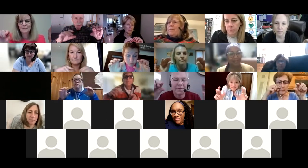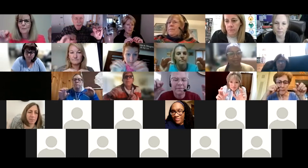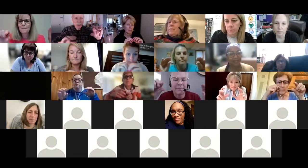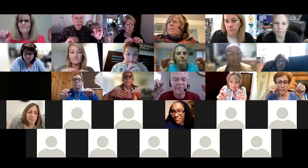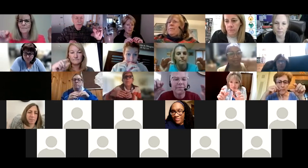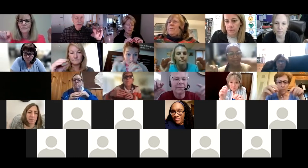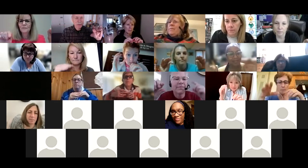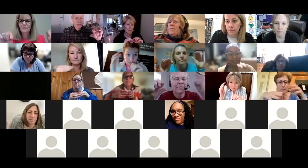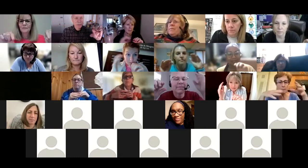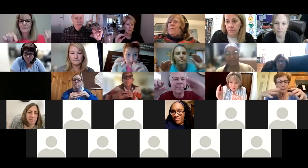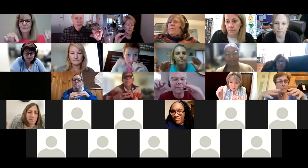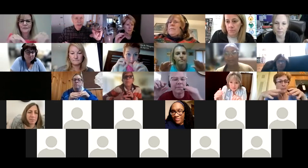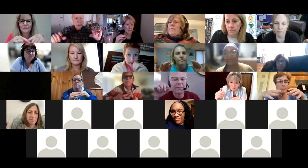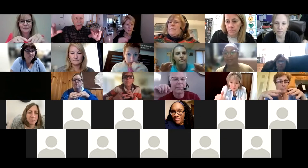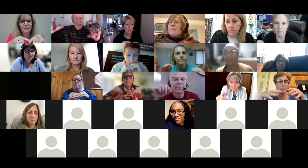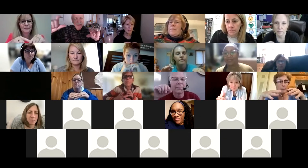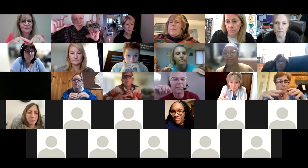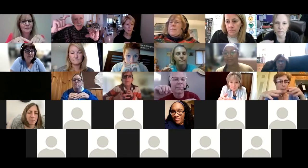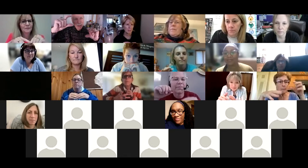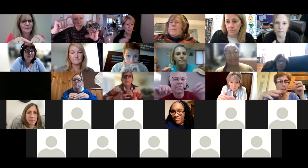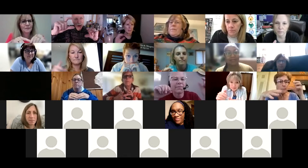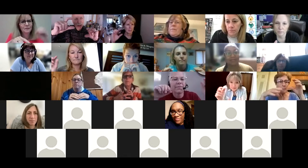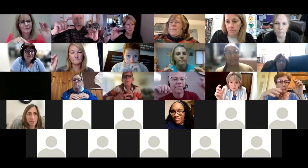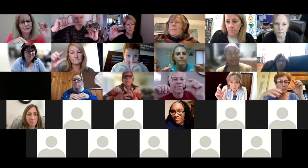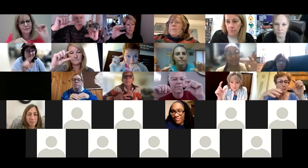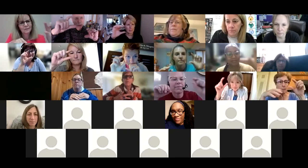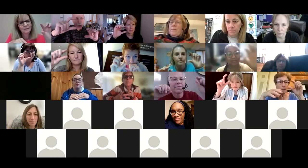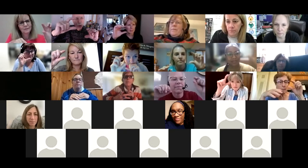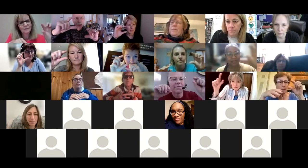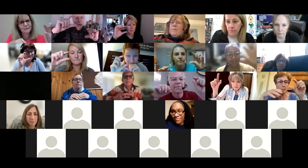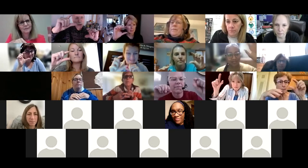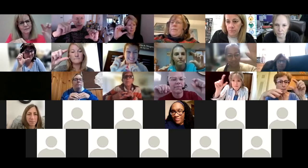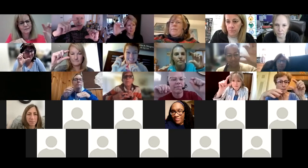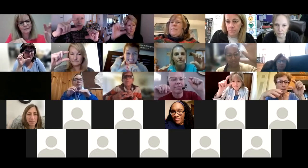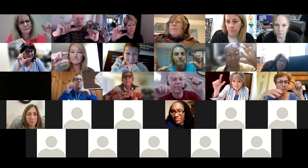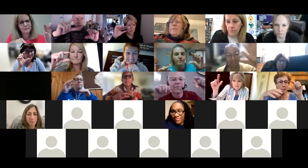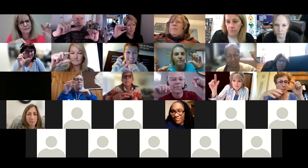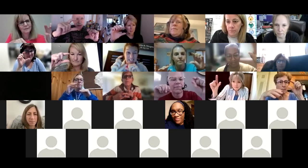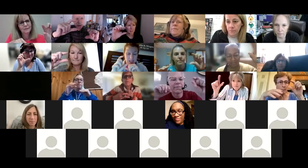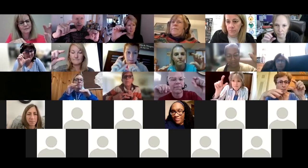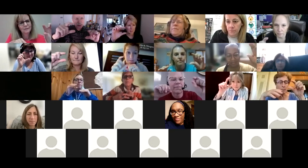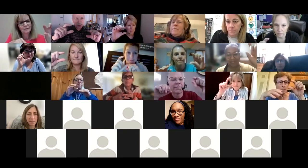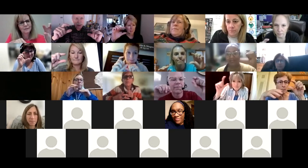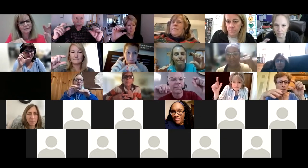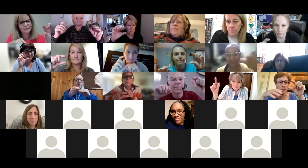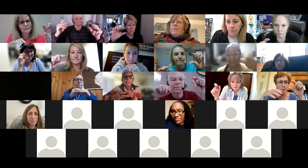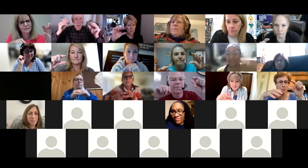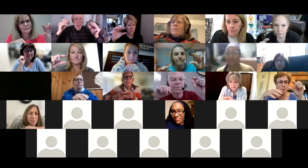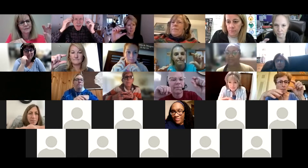paragraphs. The tricky step is the part before the thesis. Give me a,